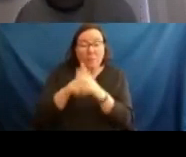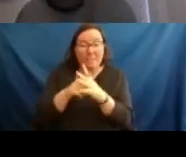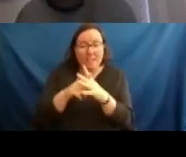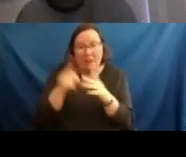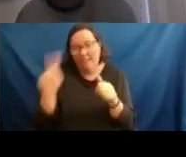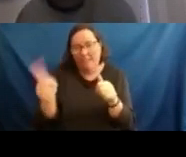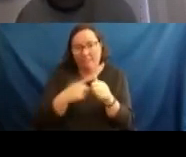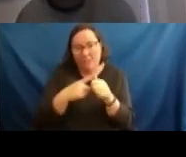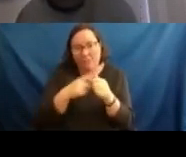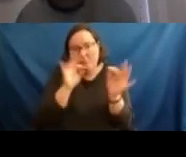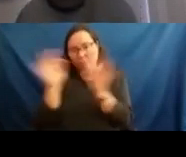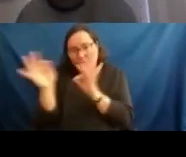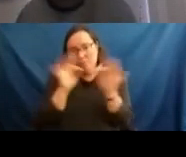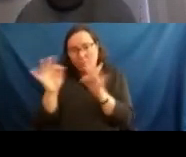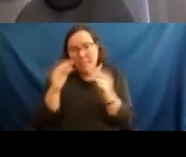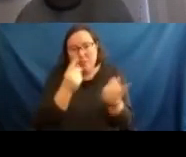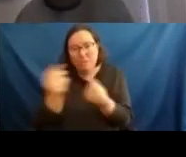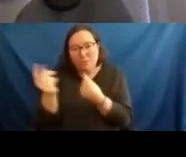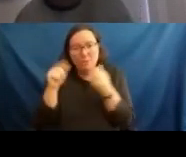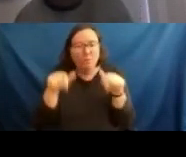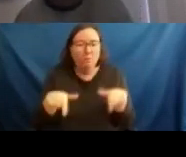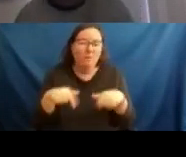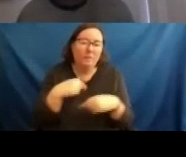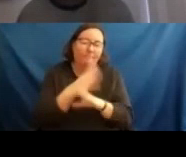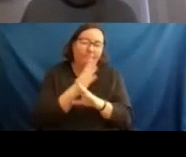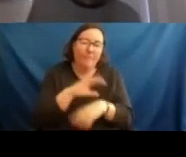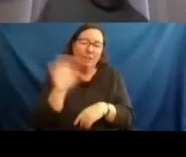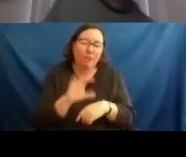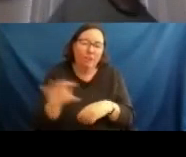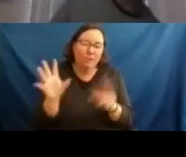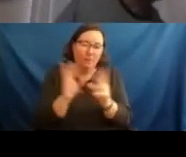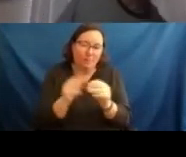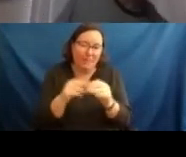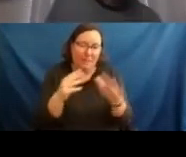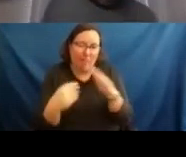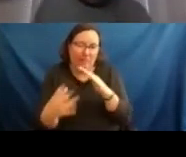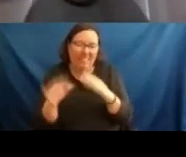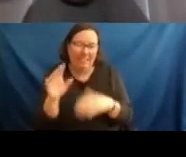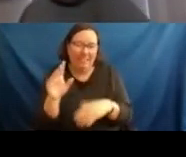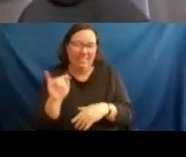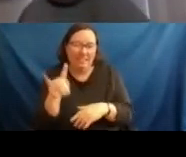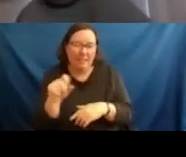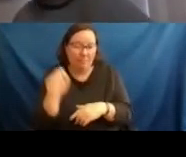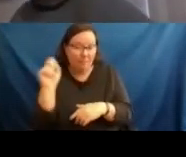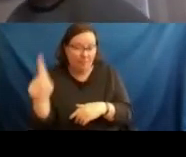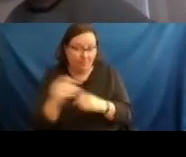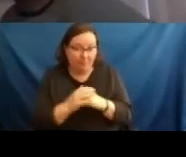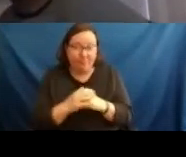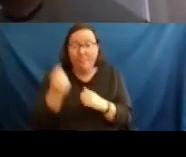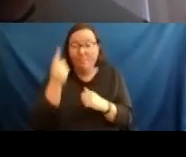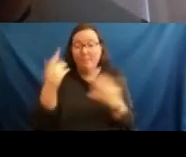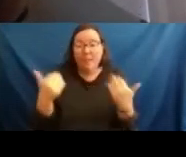some housekeeping, Zoom housekeeping points that I want to let you know. So we have